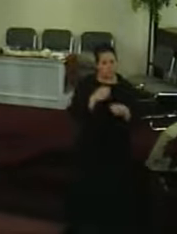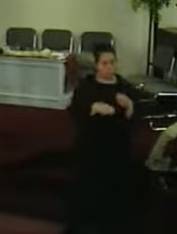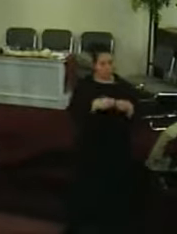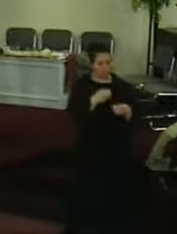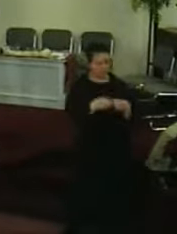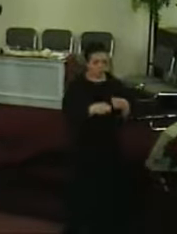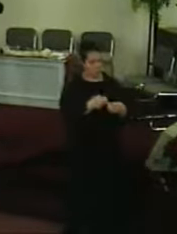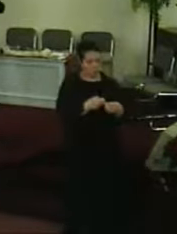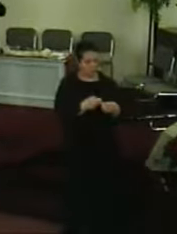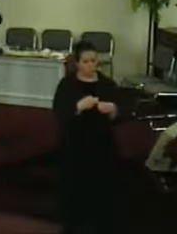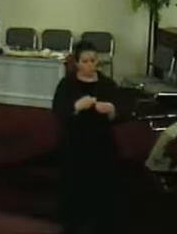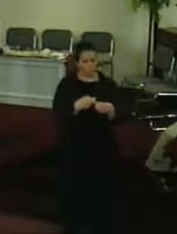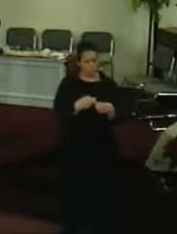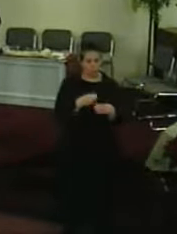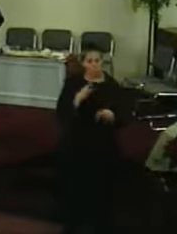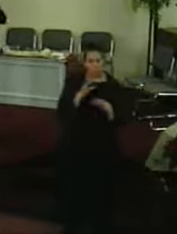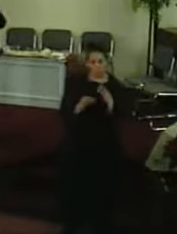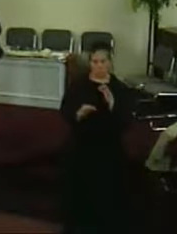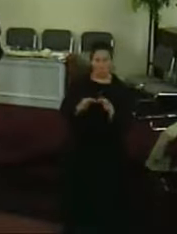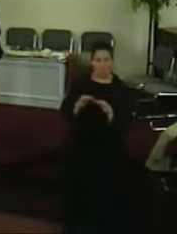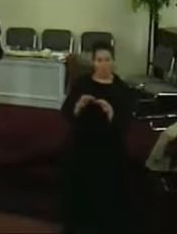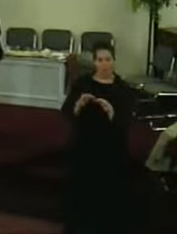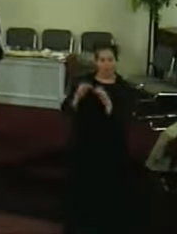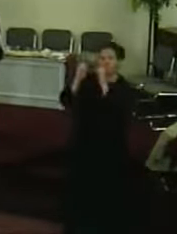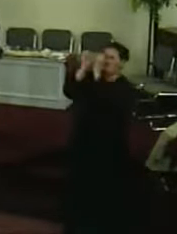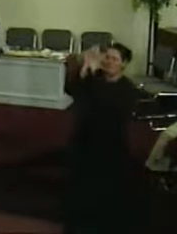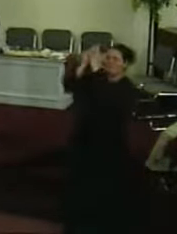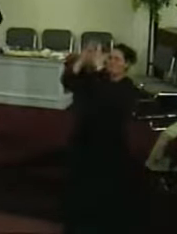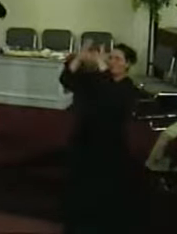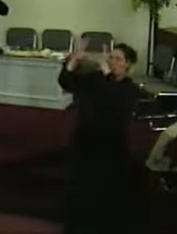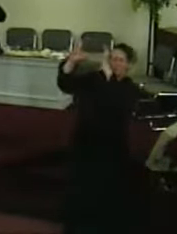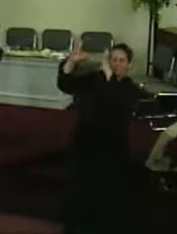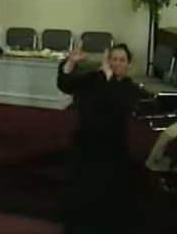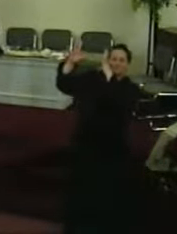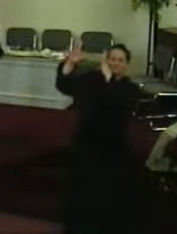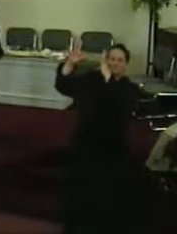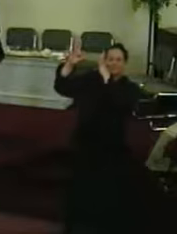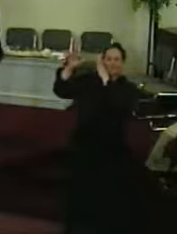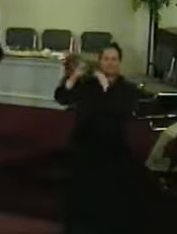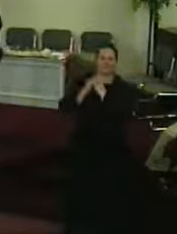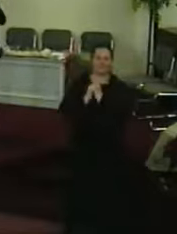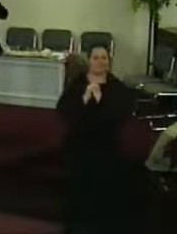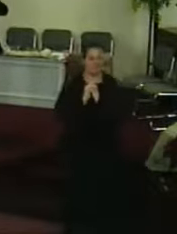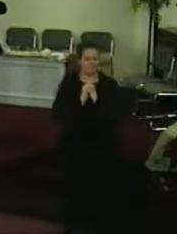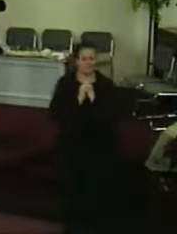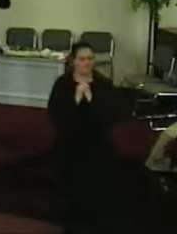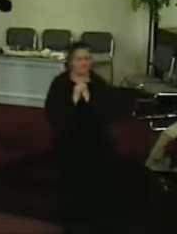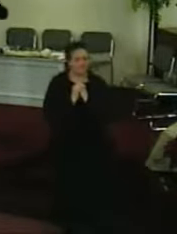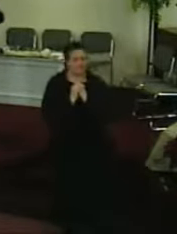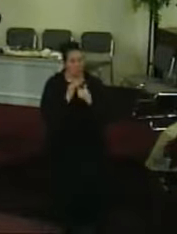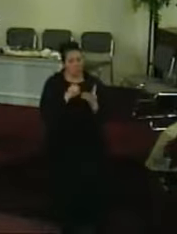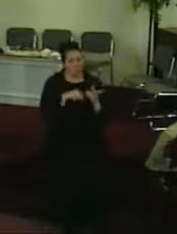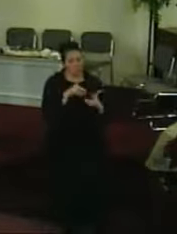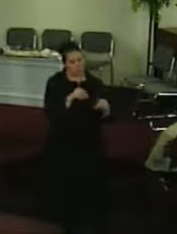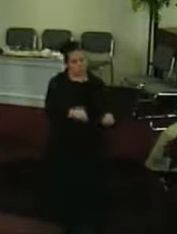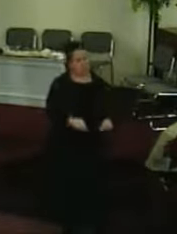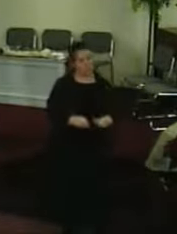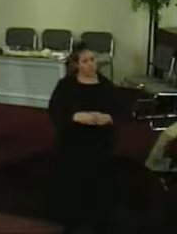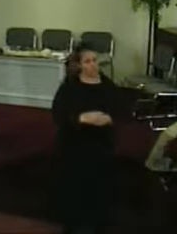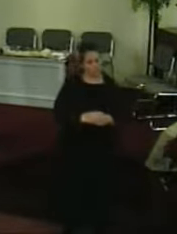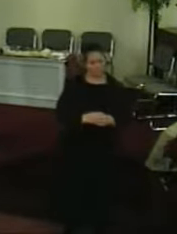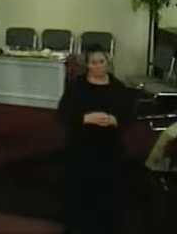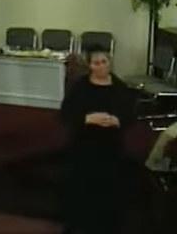miracle? Or are you going to go ahead and accentuate the negative and blow the thing up until you got monsters in front of your